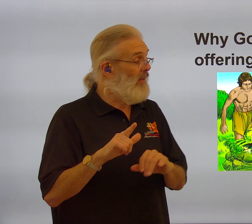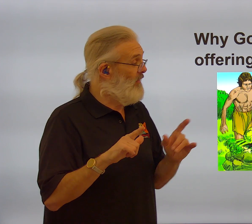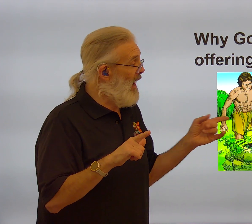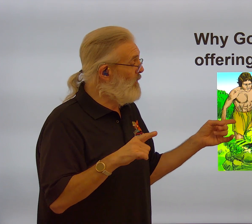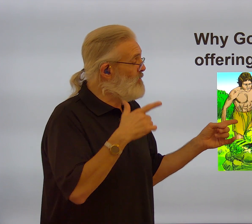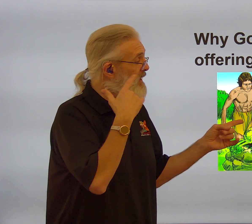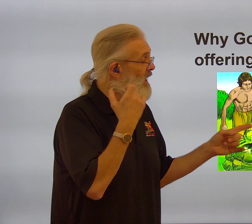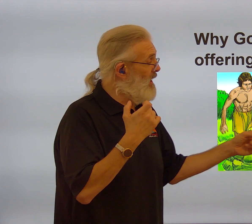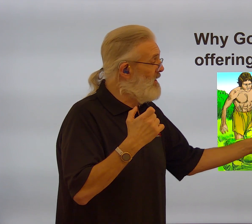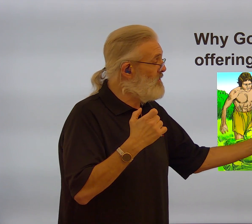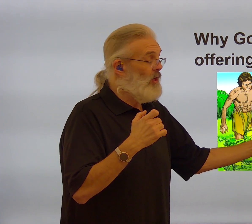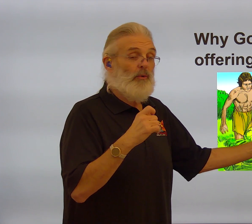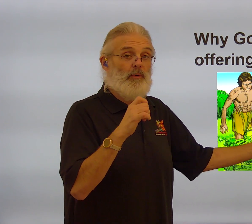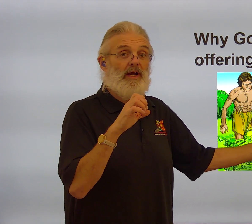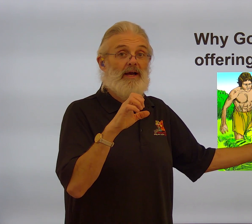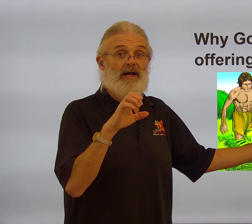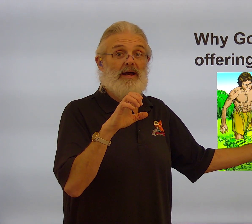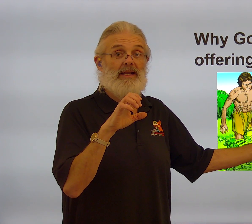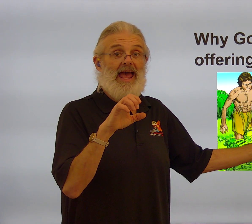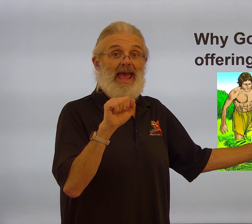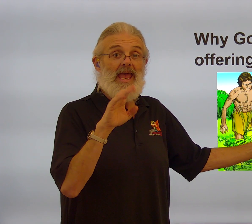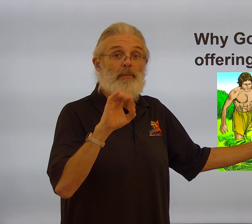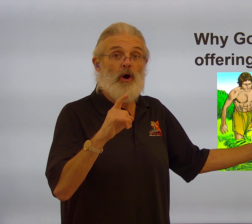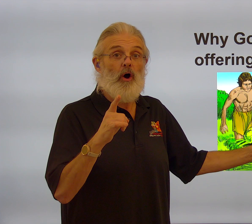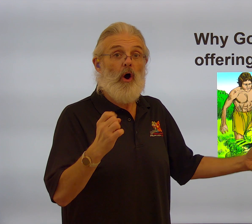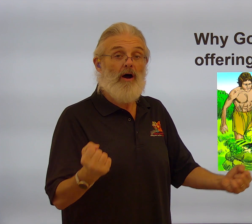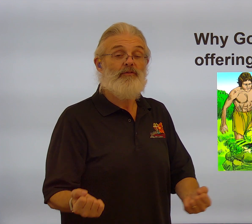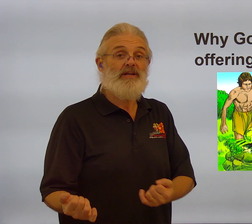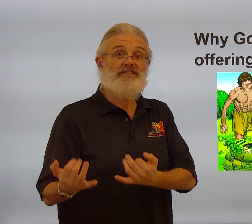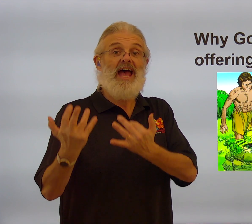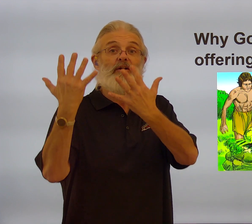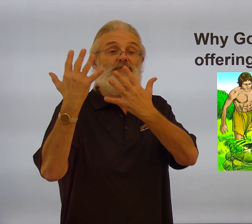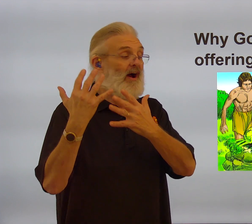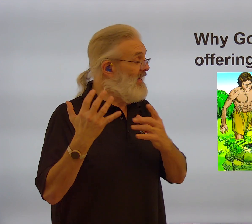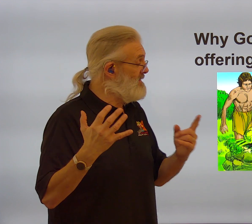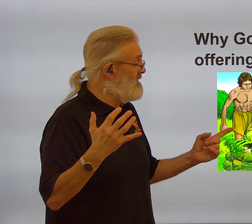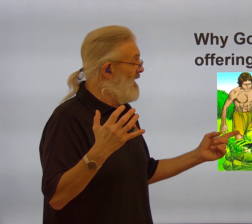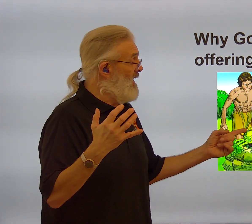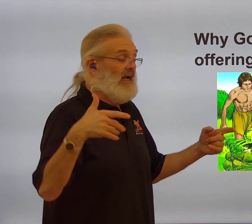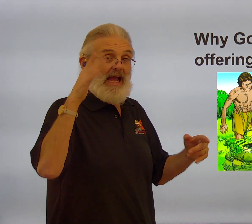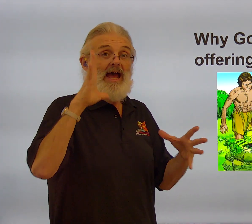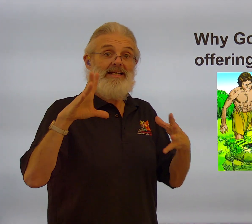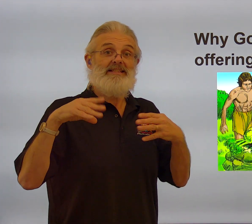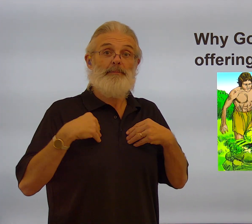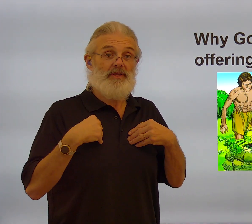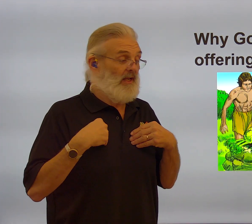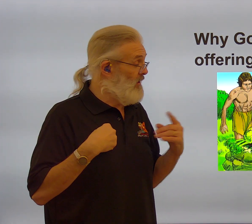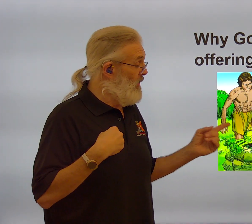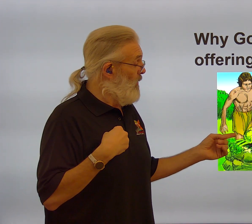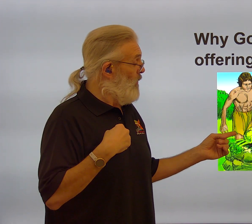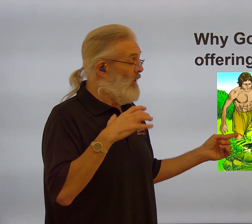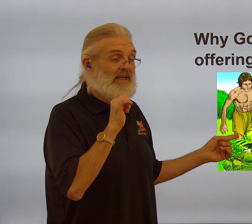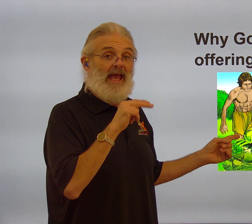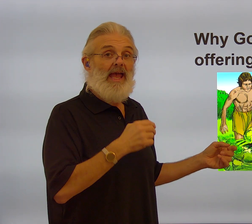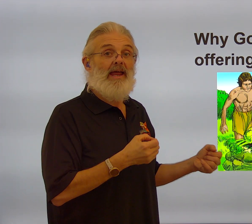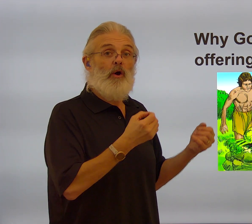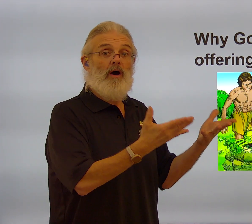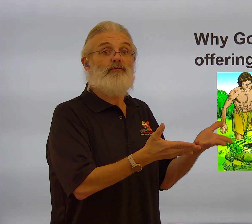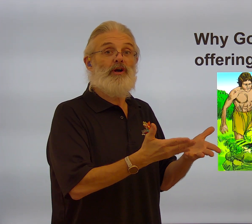that was because when Abel offered his sacrifice, God accepted it. When Cain offered